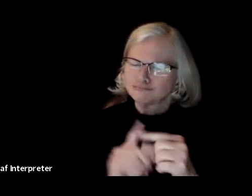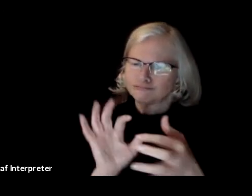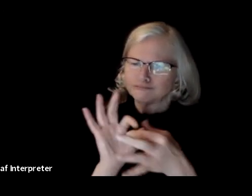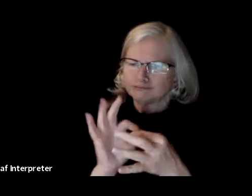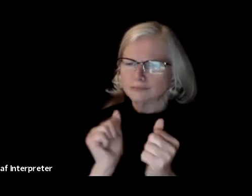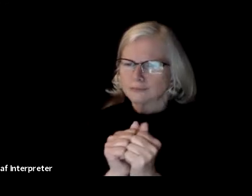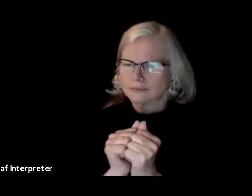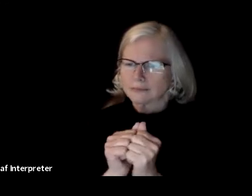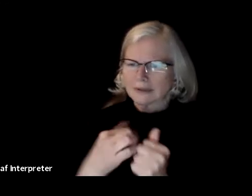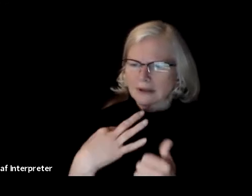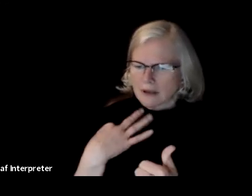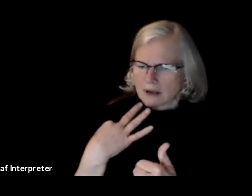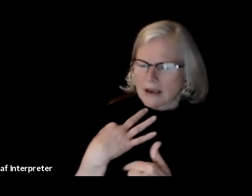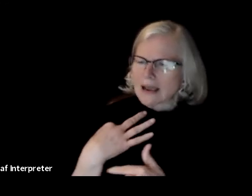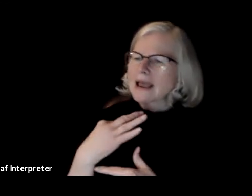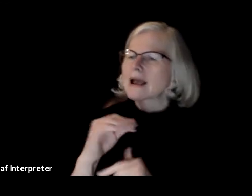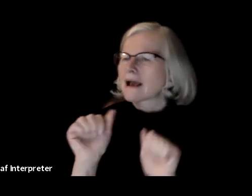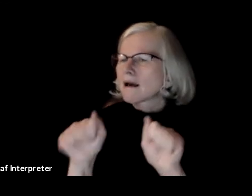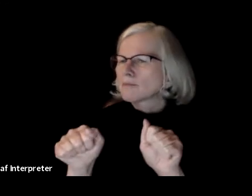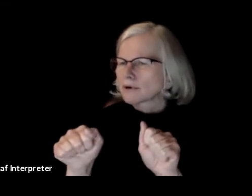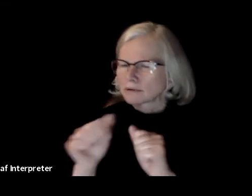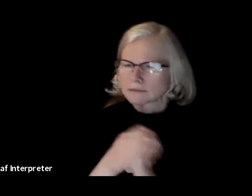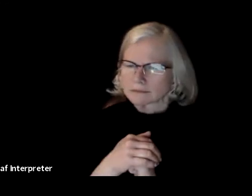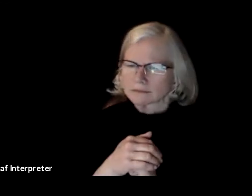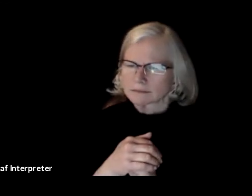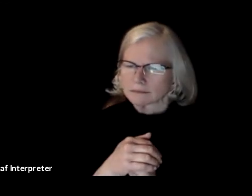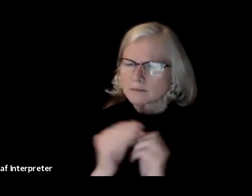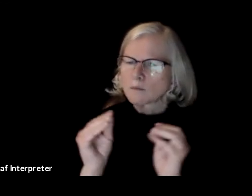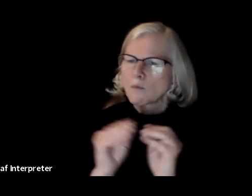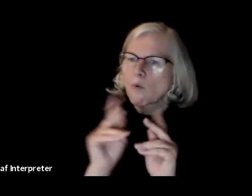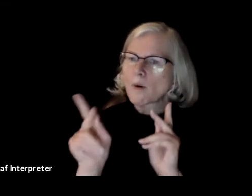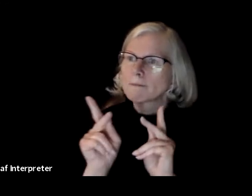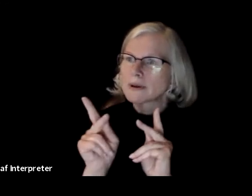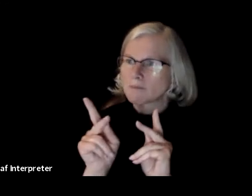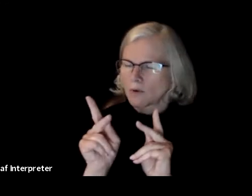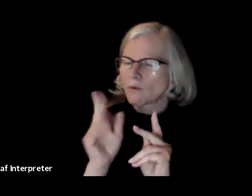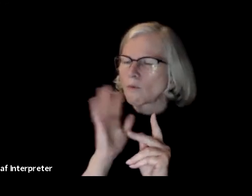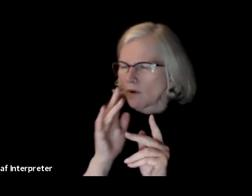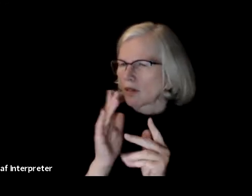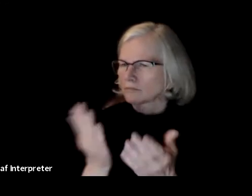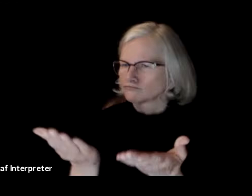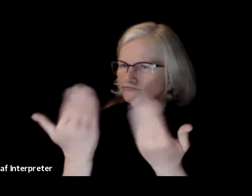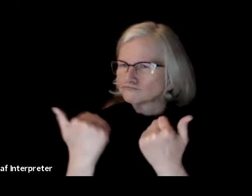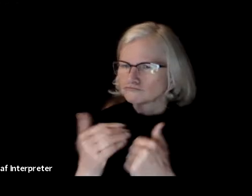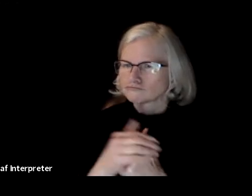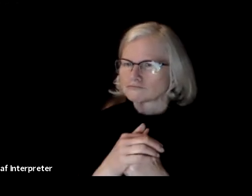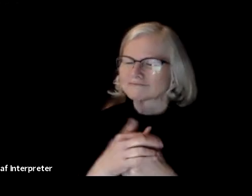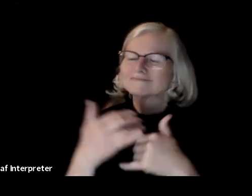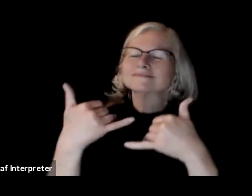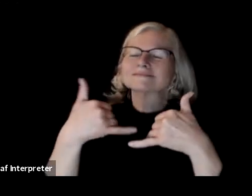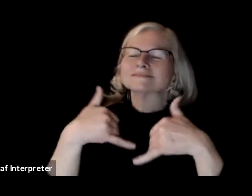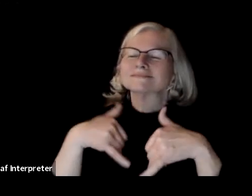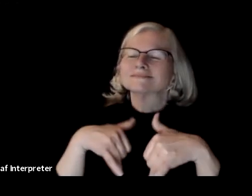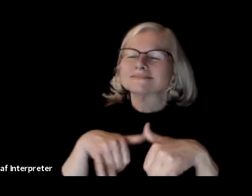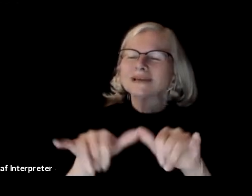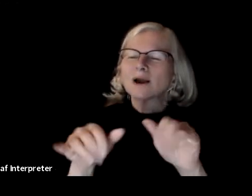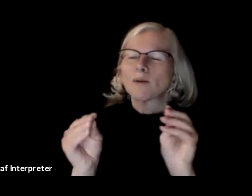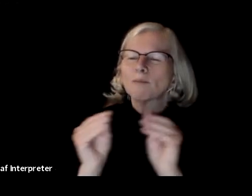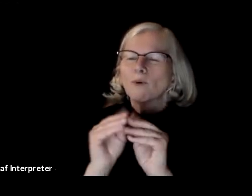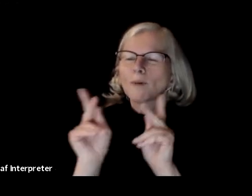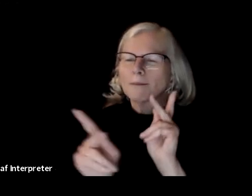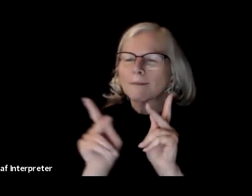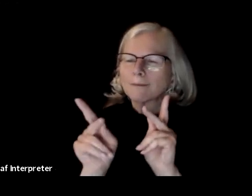eligibility being more open. It is still going to be the case, though, that certain people are at higher risk and need